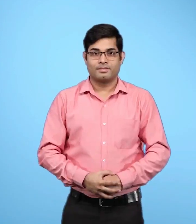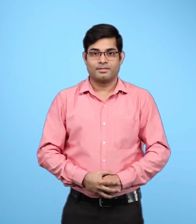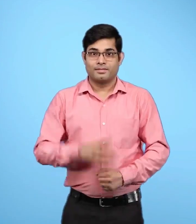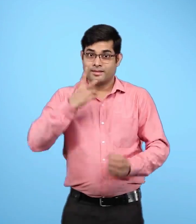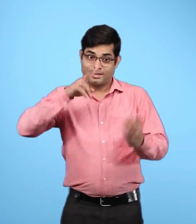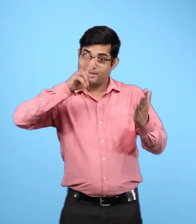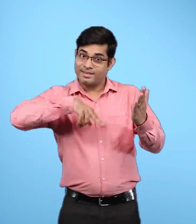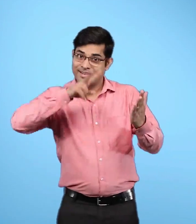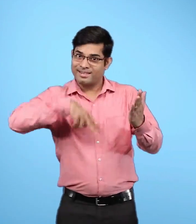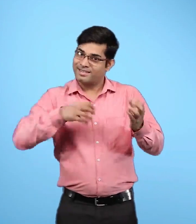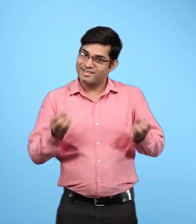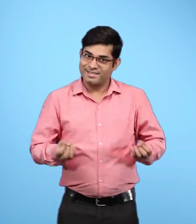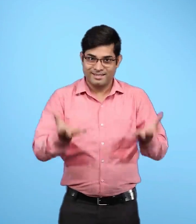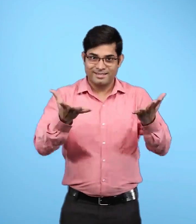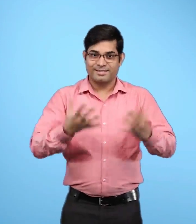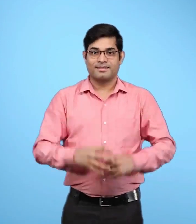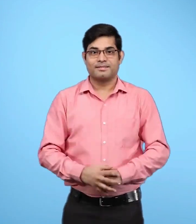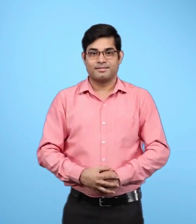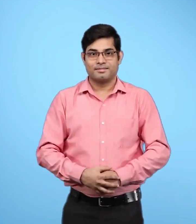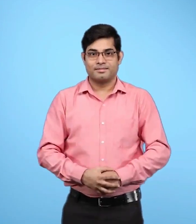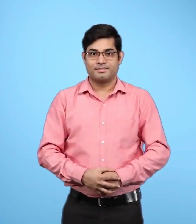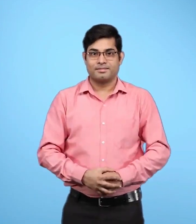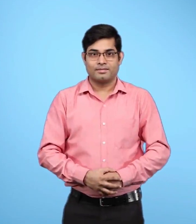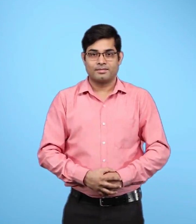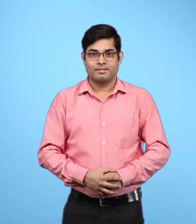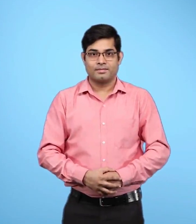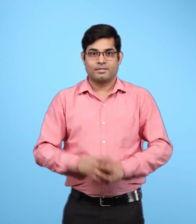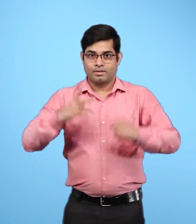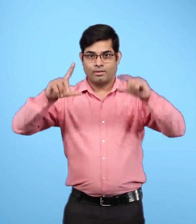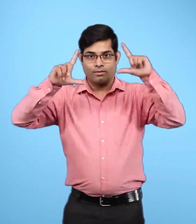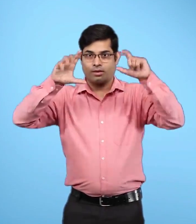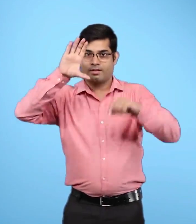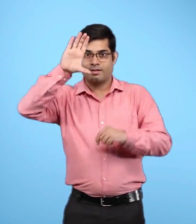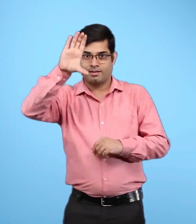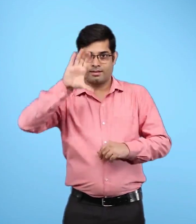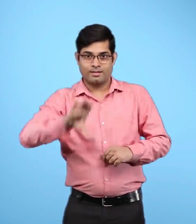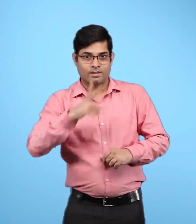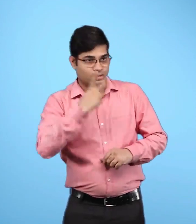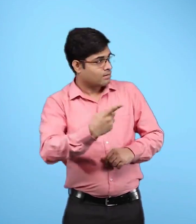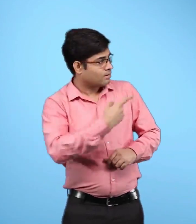Let's start reading Chapter 15. This page is divided into two